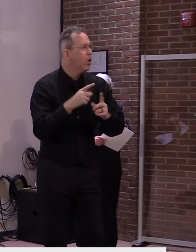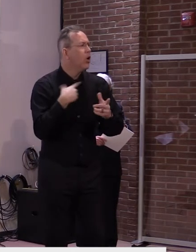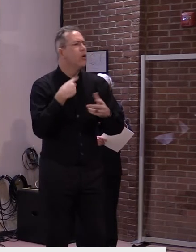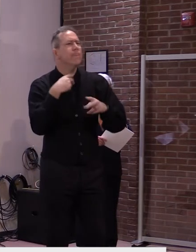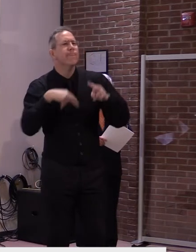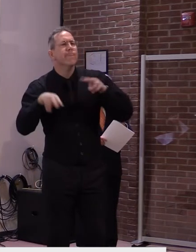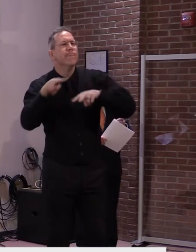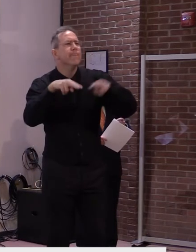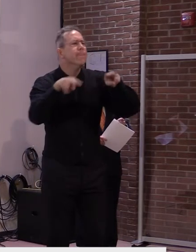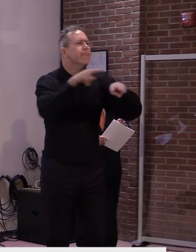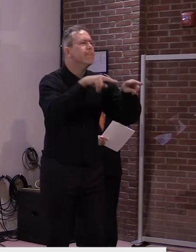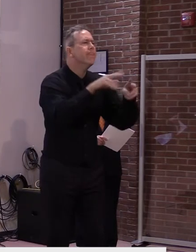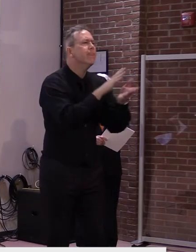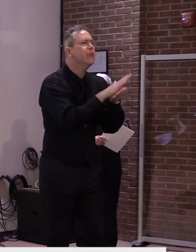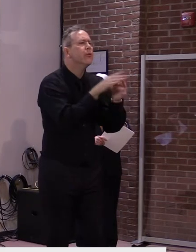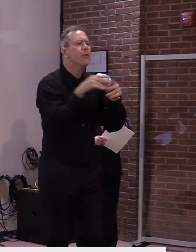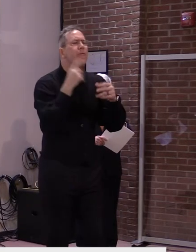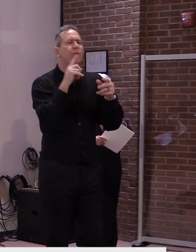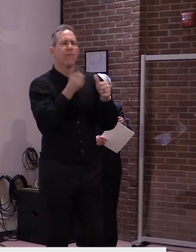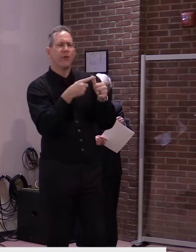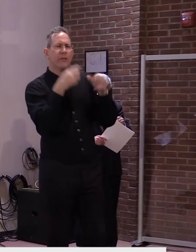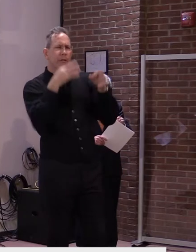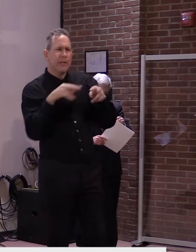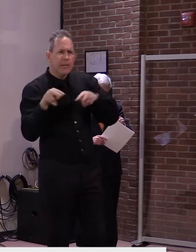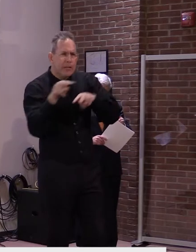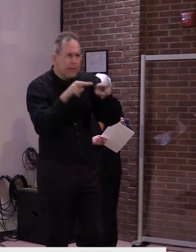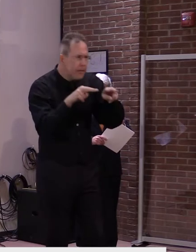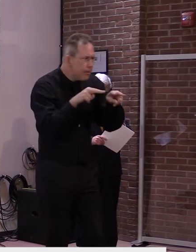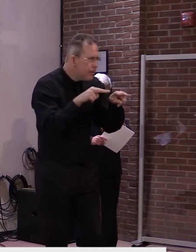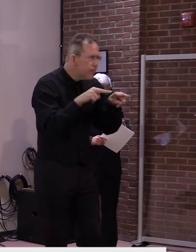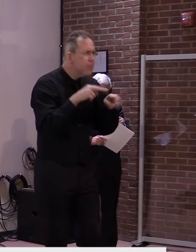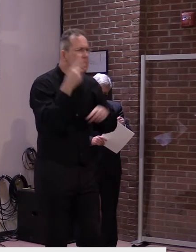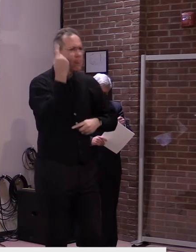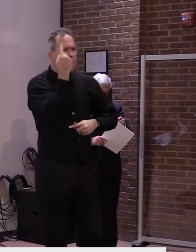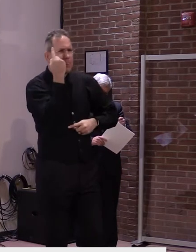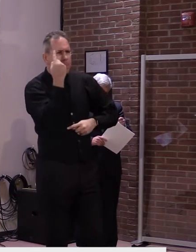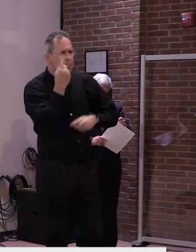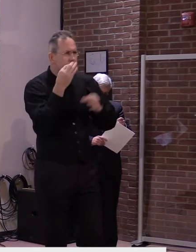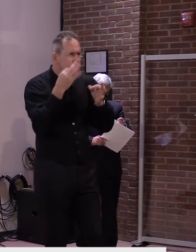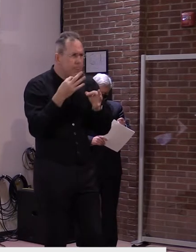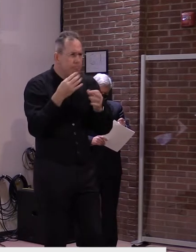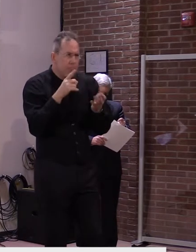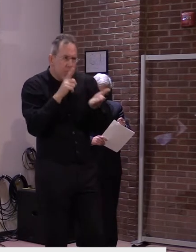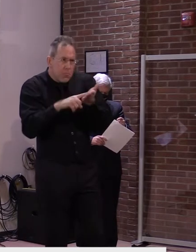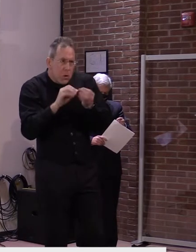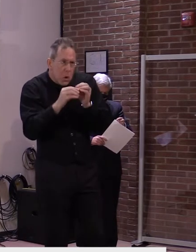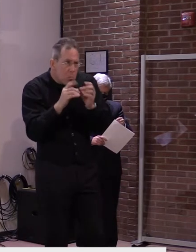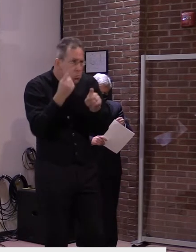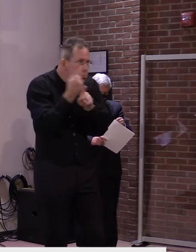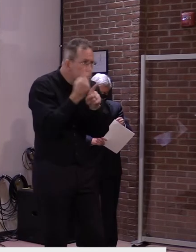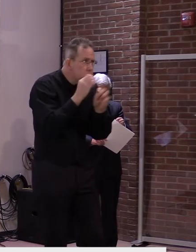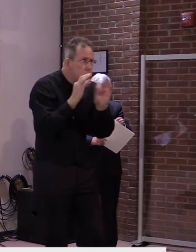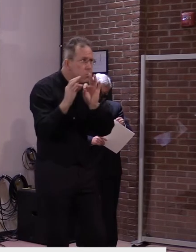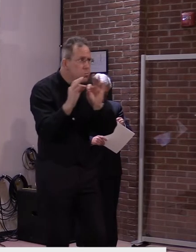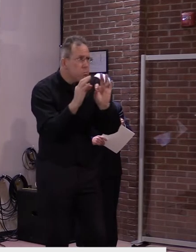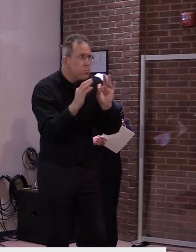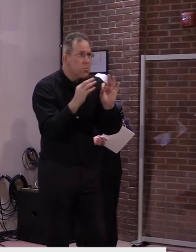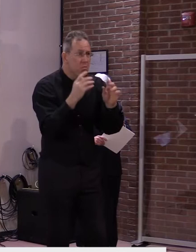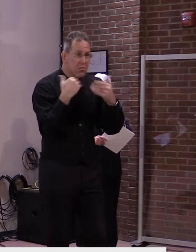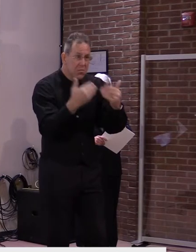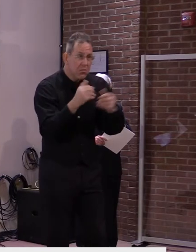time has passed, however, to understand the impact of expanded practices and team-based scrimmages on COVID cases and the required quarantines.